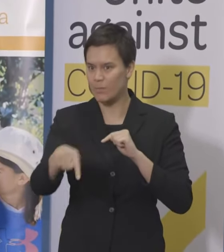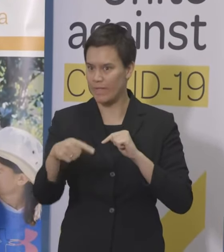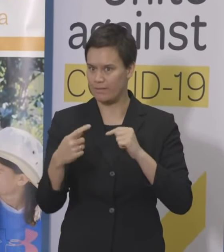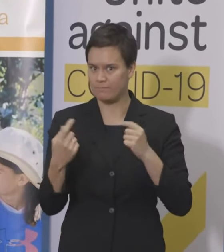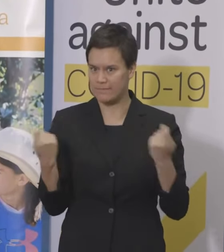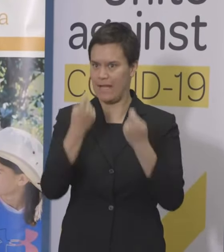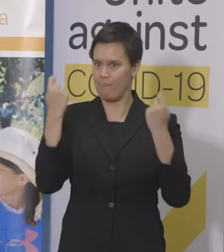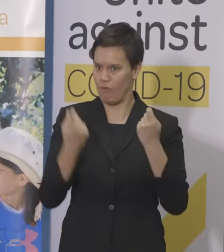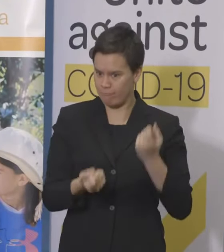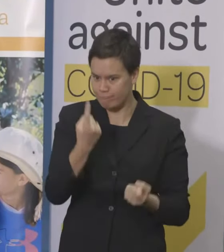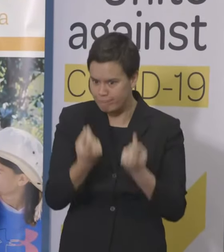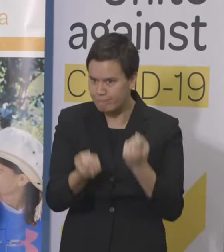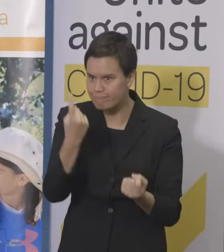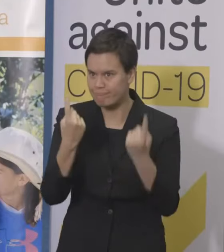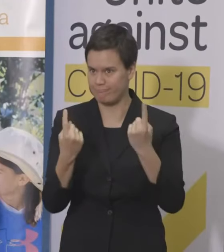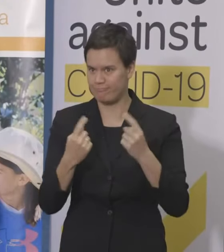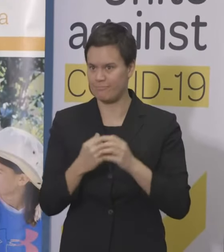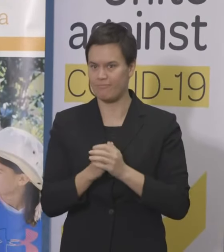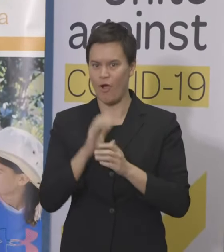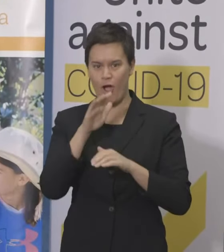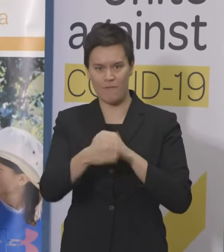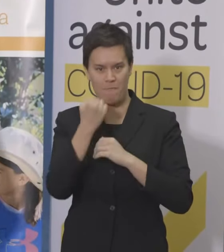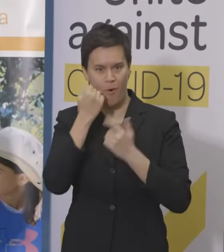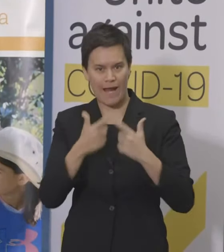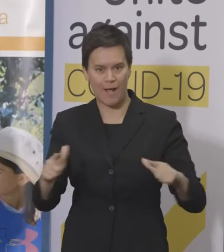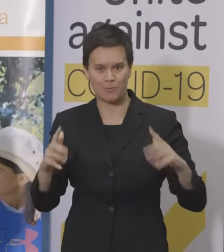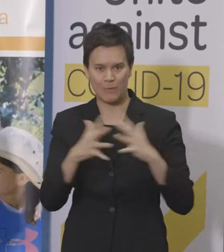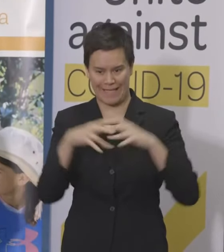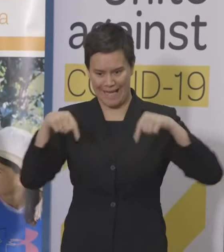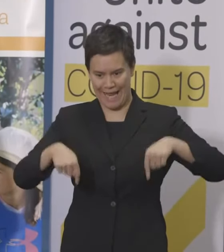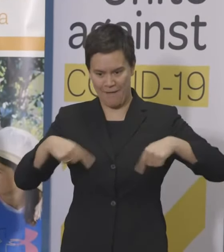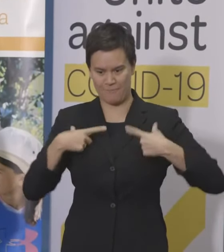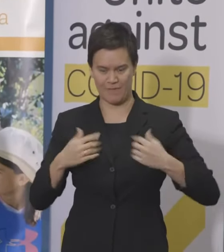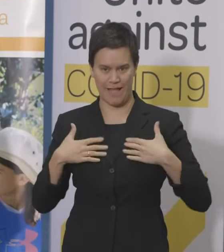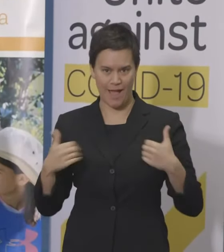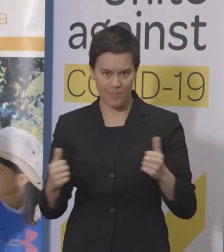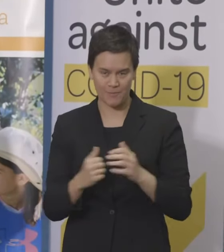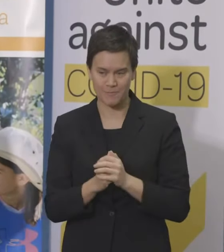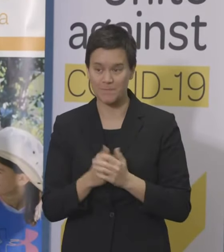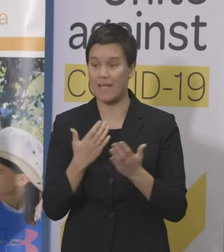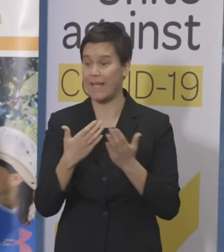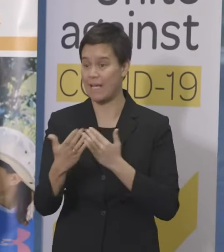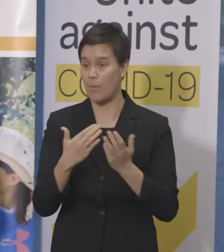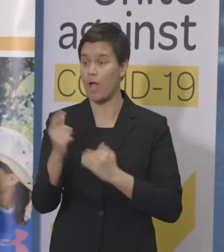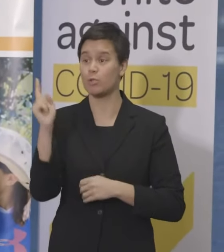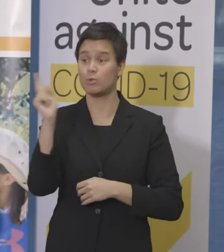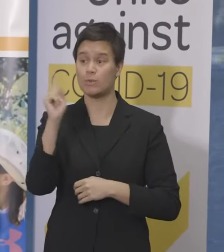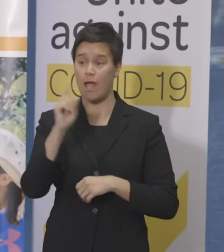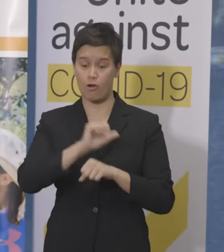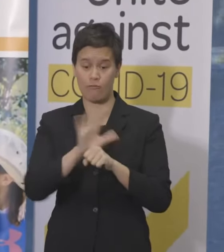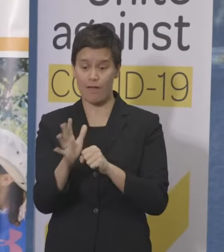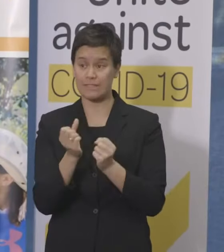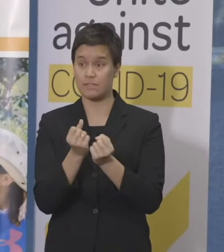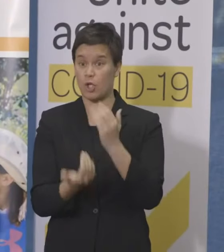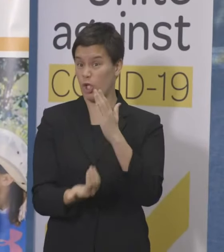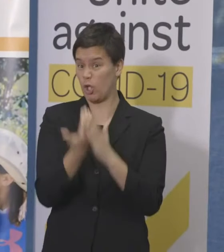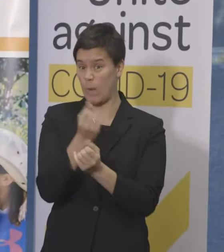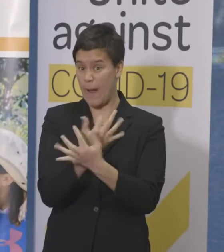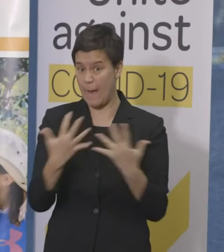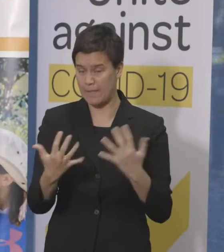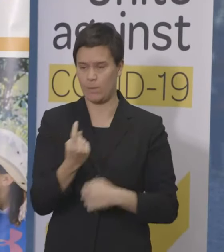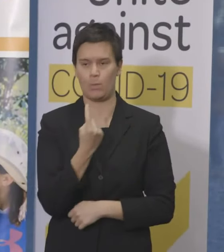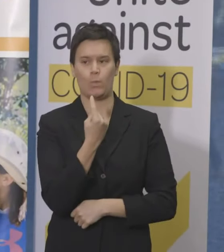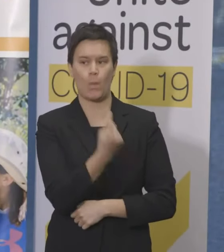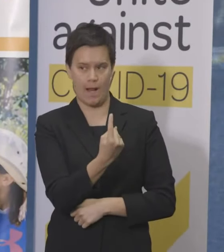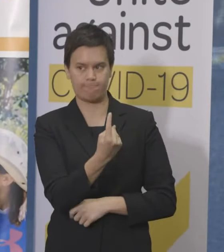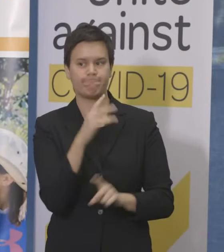celebrating here in the Ministry of Health. So today there is one new case of COVID-19 to report in New Zealand, and